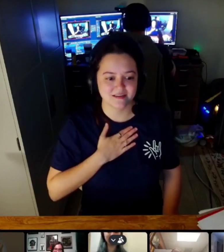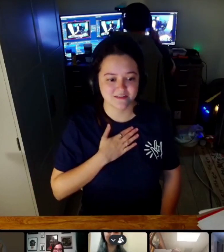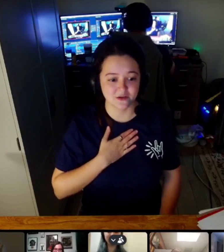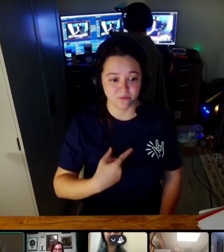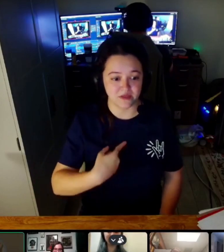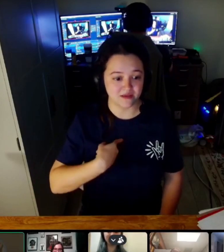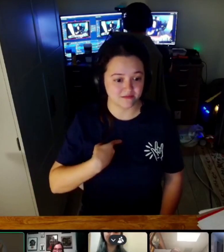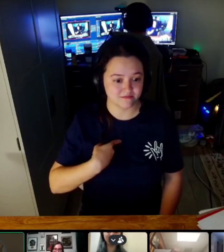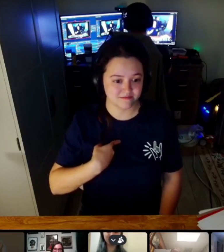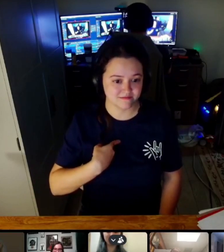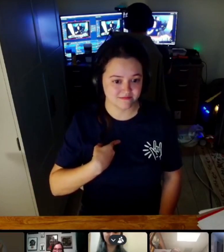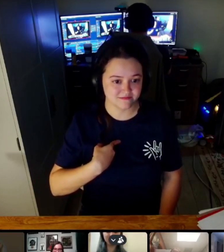So me.